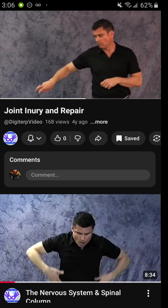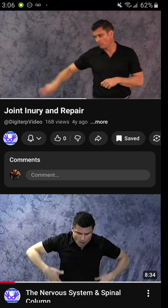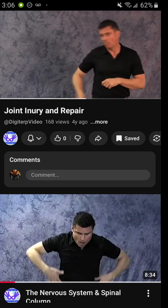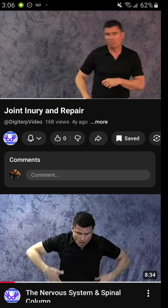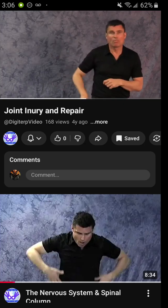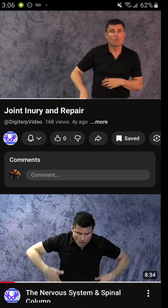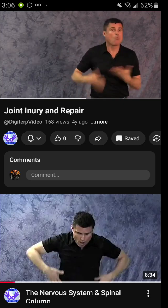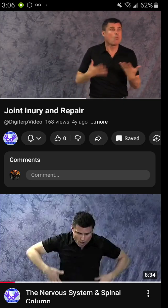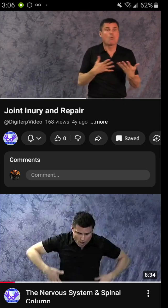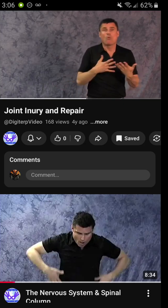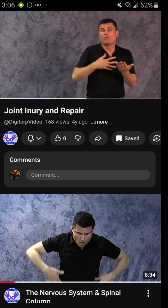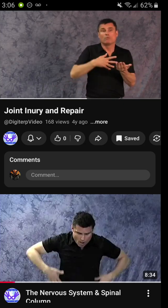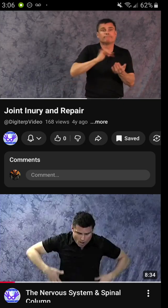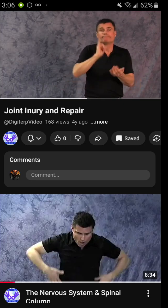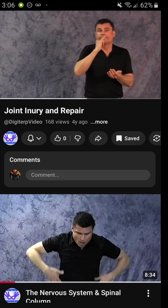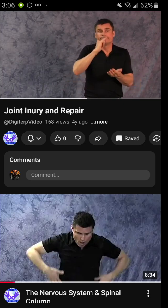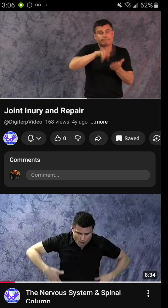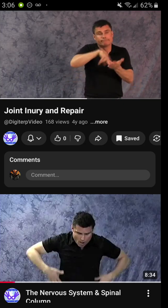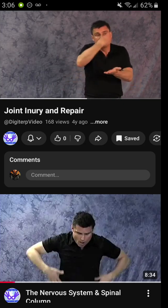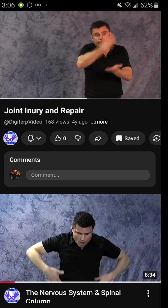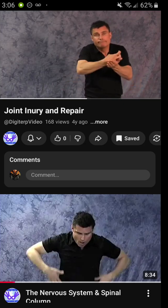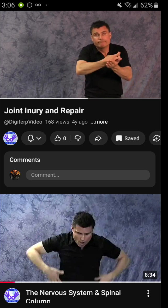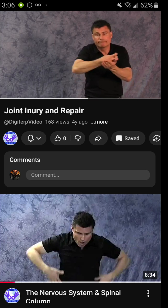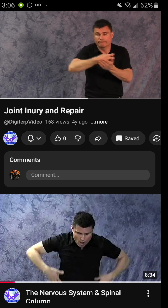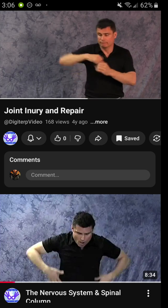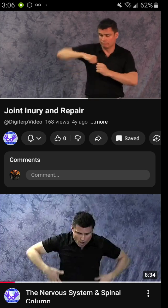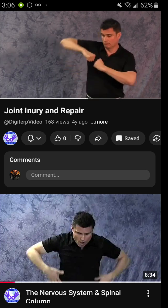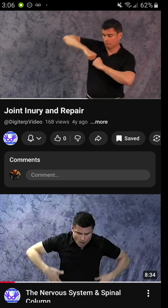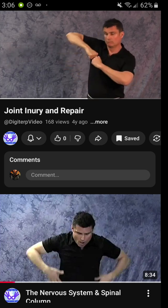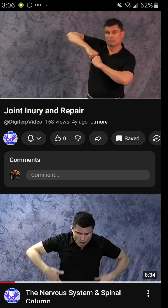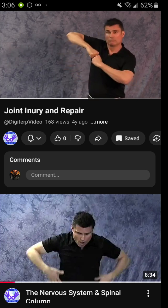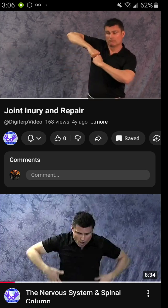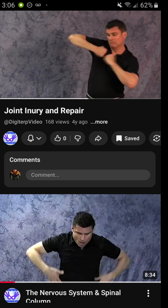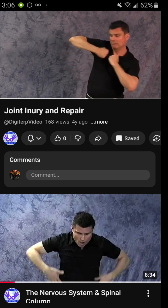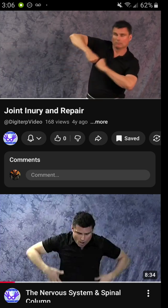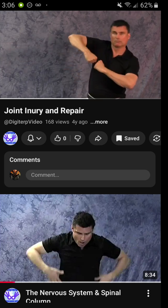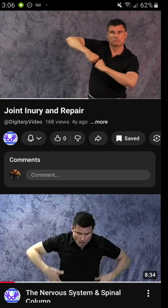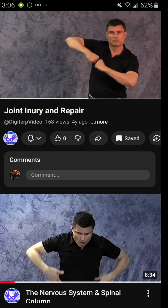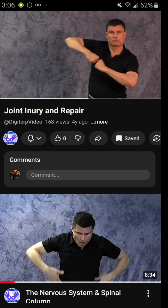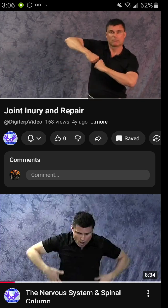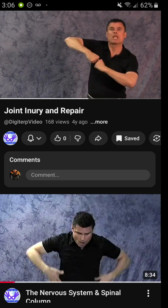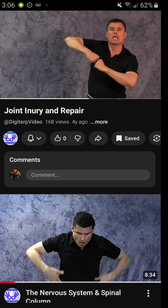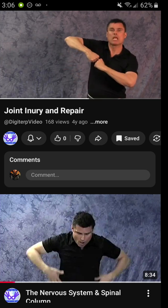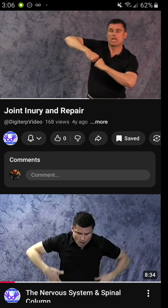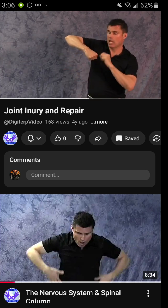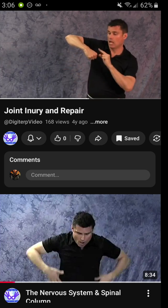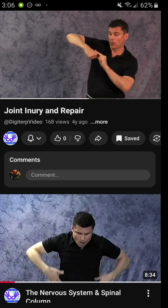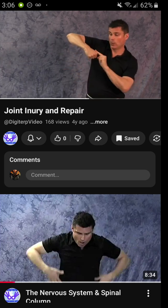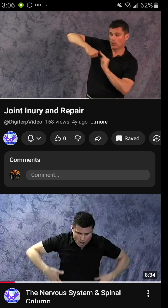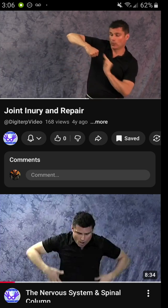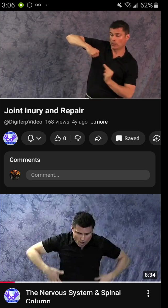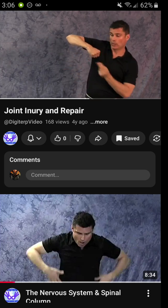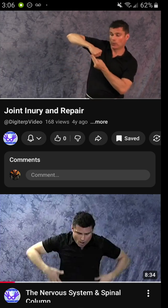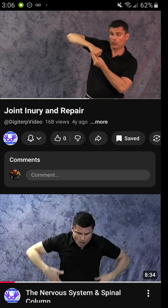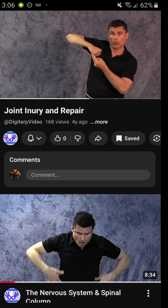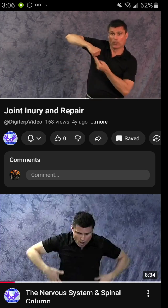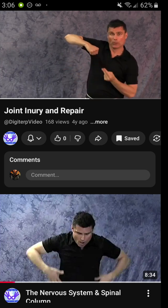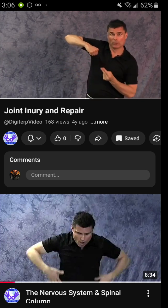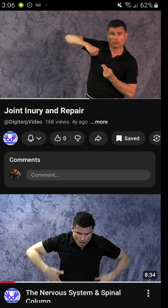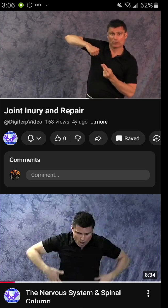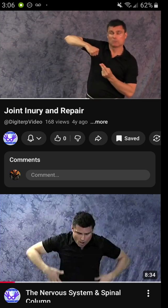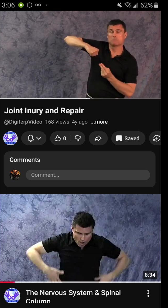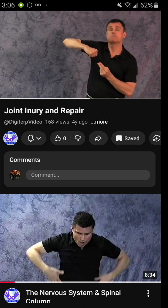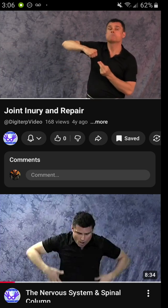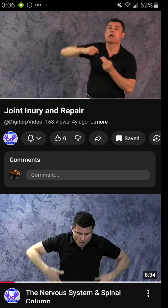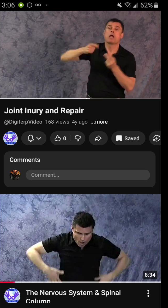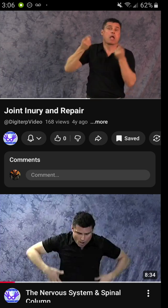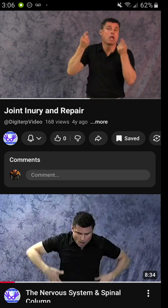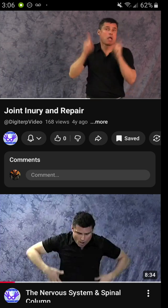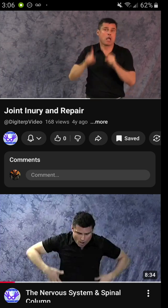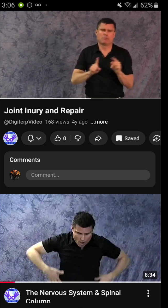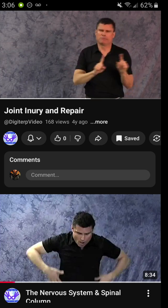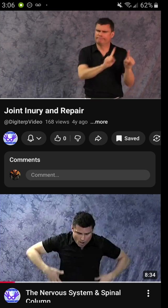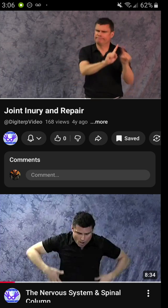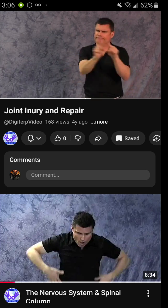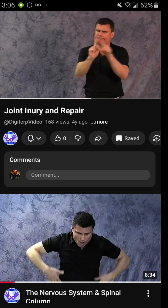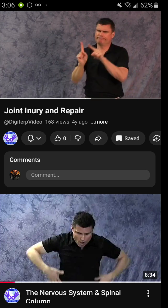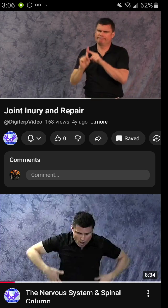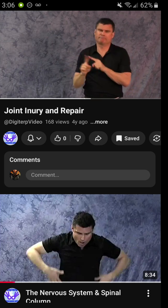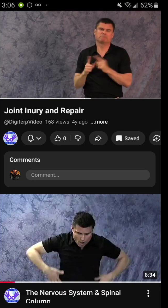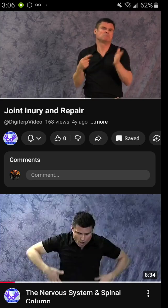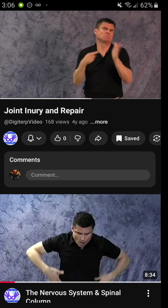within the bone to bone and the muscle